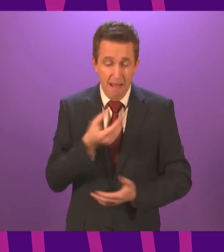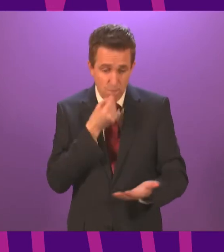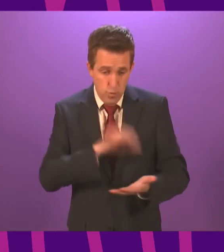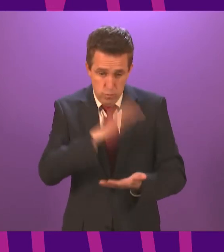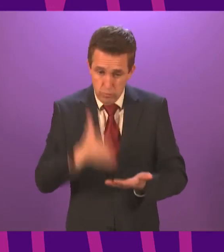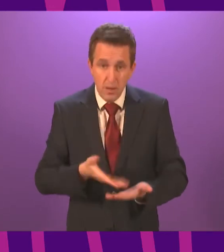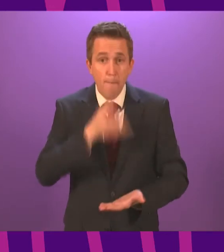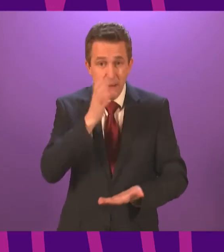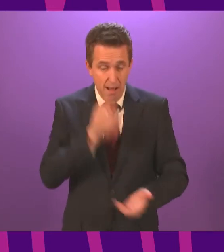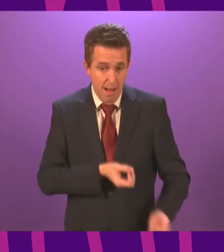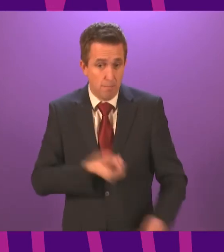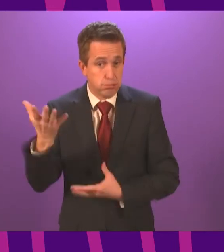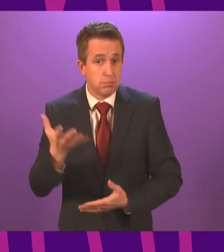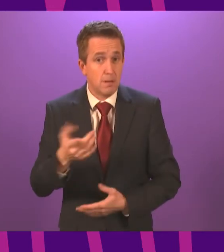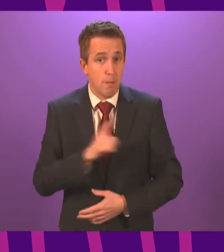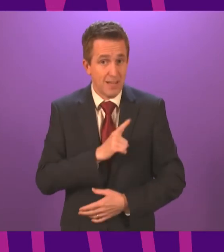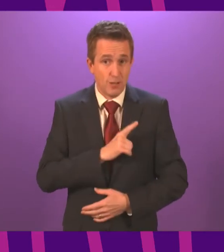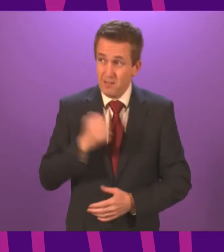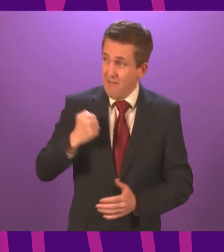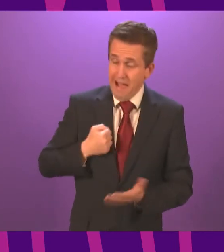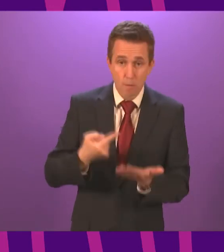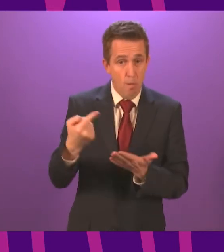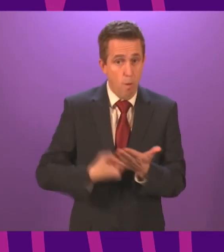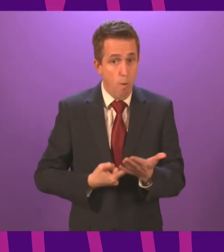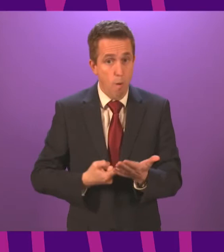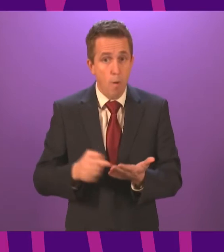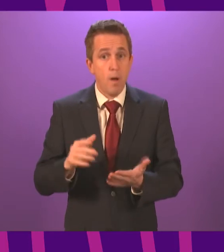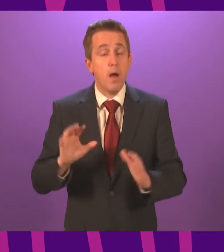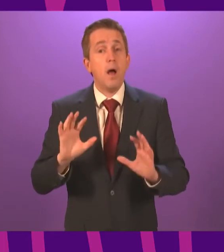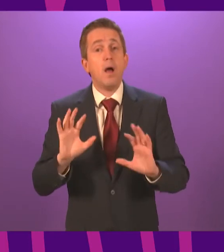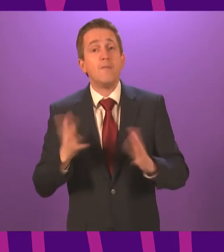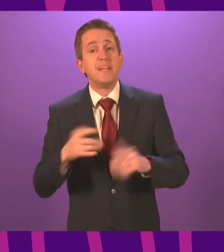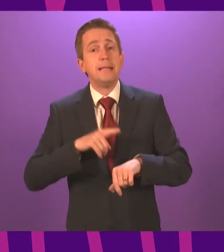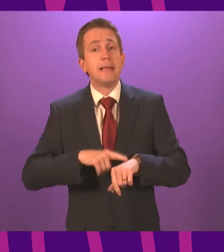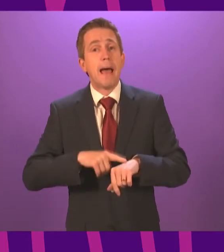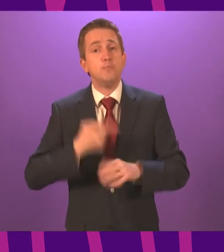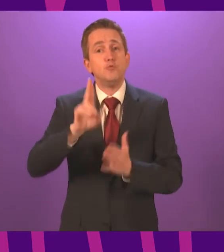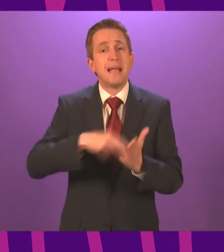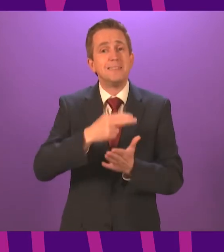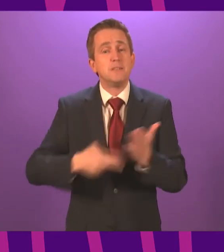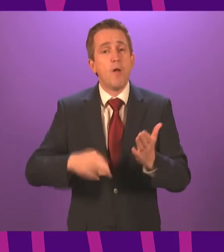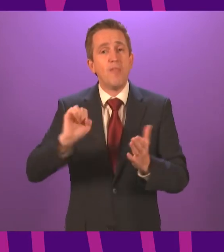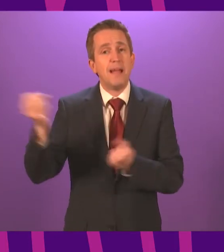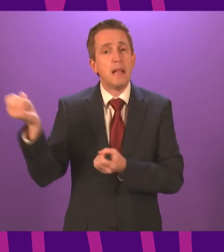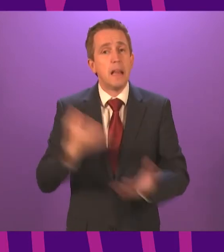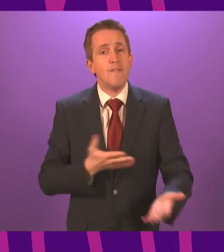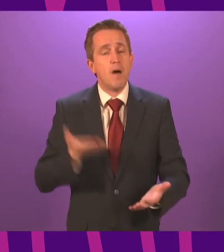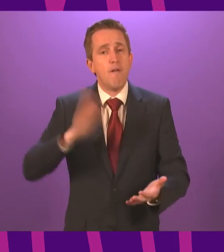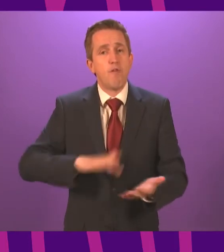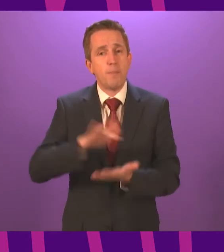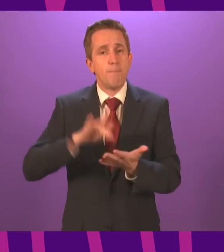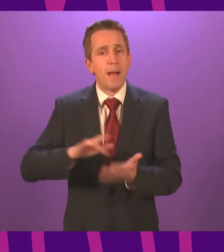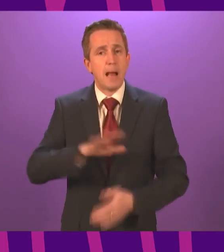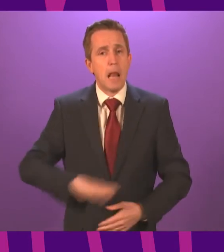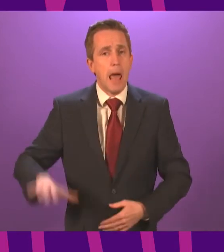and beer because the regulations that we passed gave them too little time to cancel their delivery from the mainland. Where was the